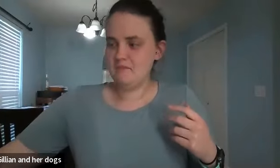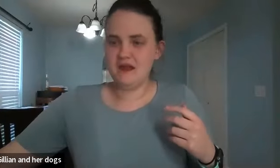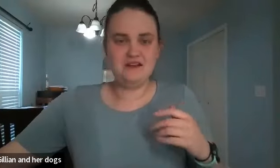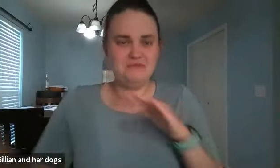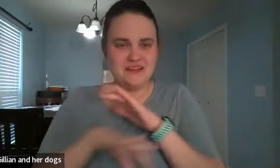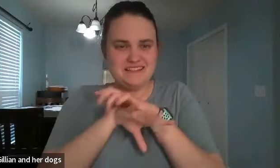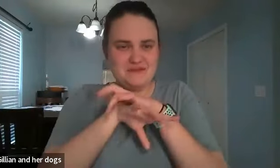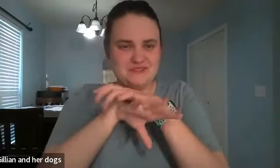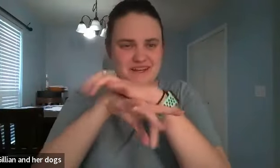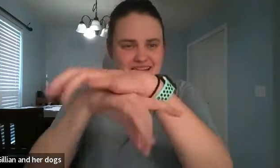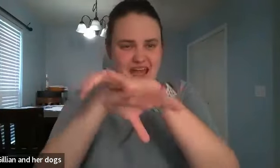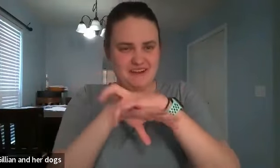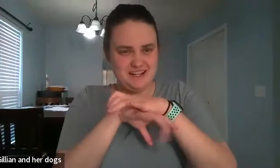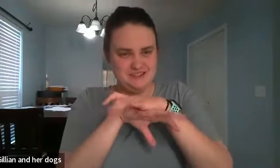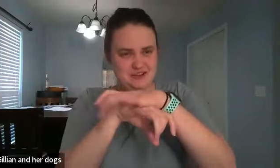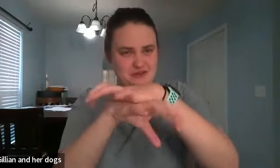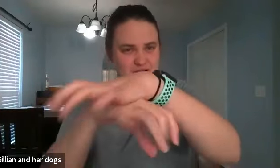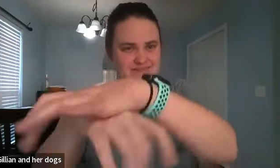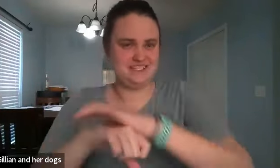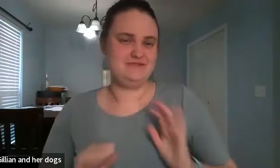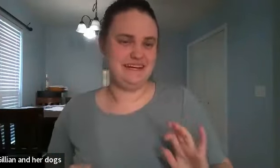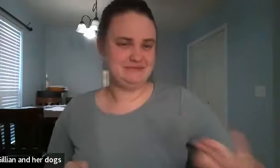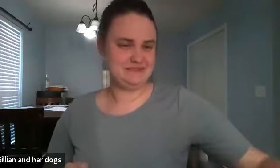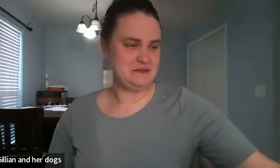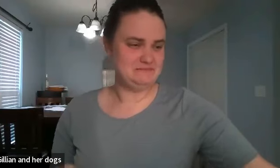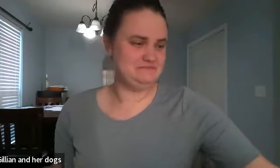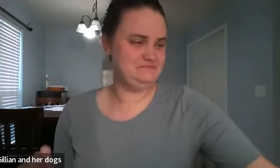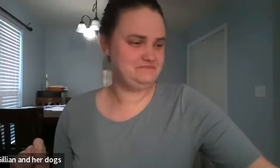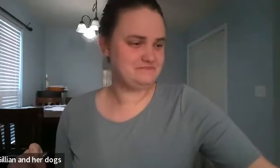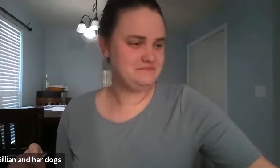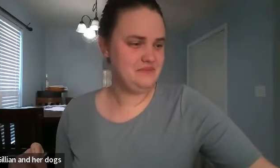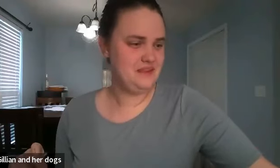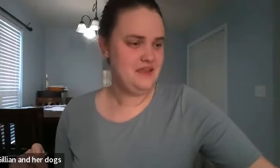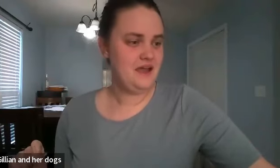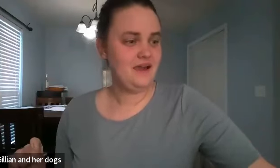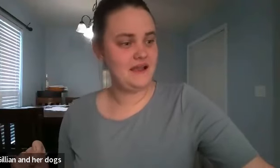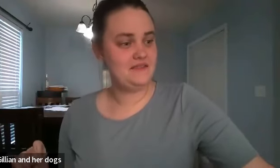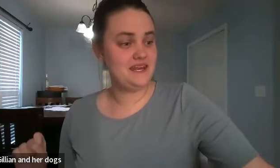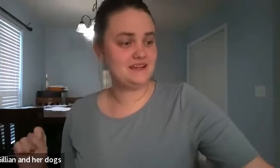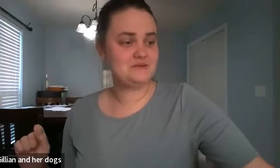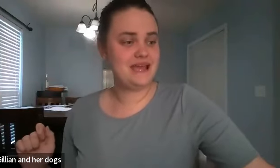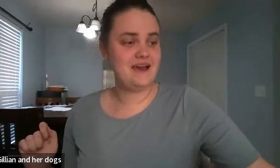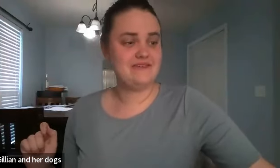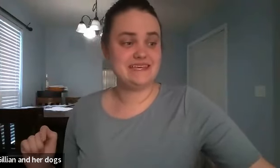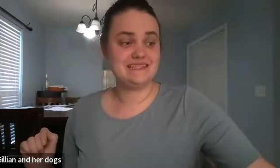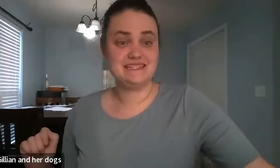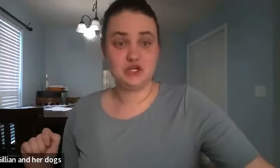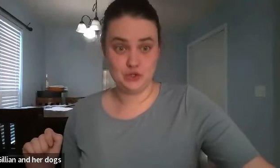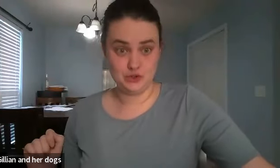I don't know. I just think that one's fun to like have it actually like crawl. It's just funny to me. All right. The next one I have is